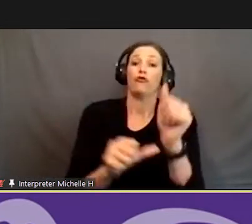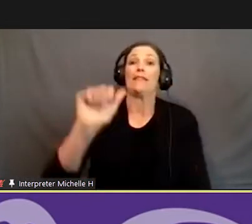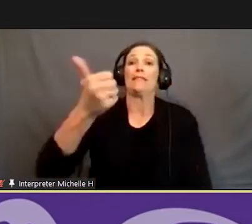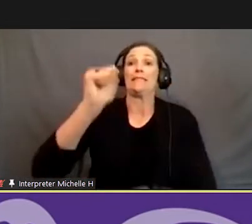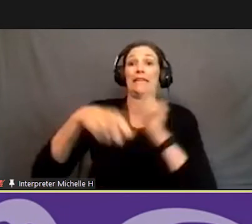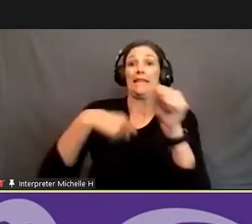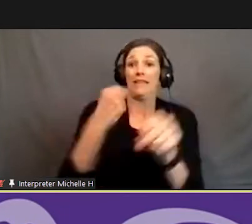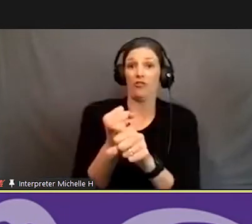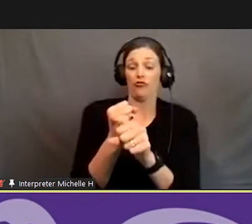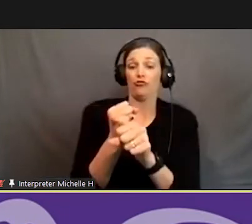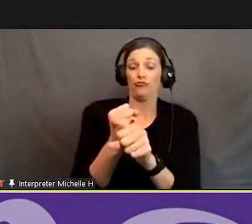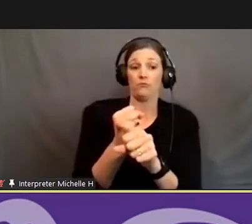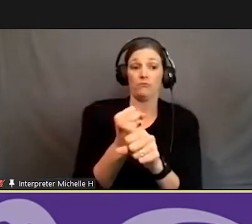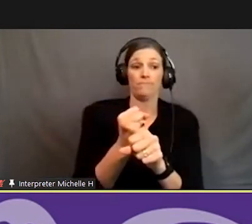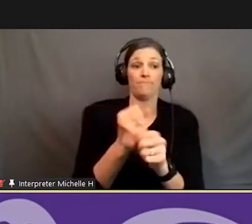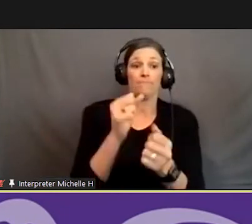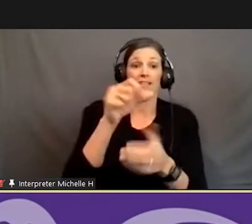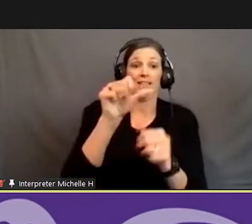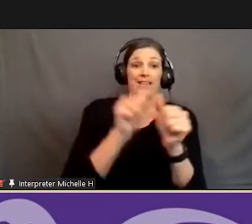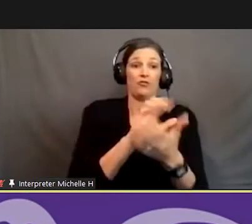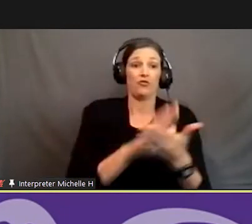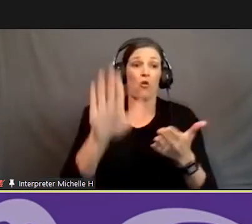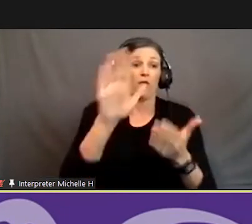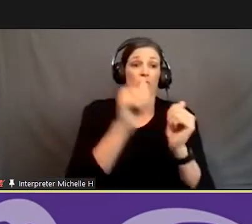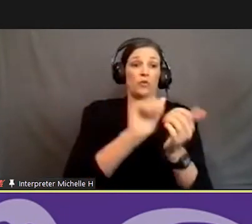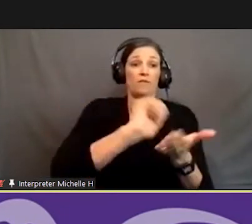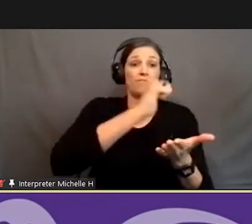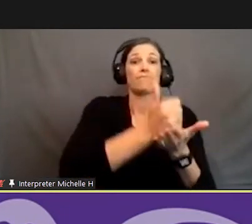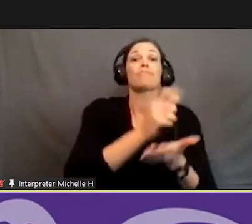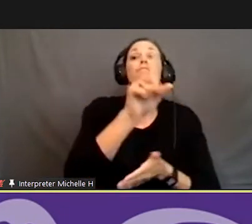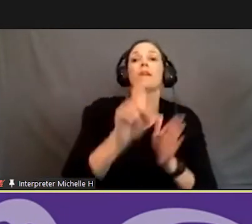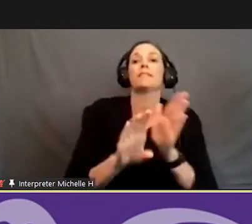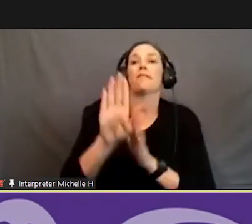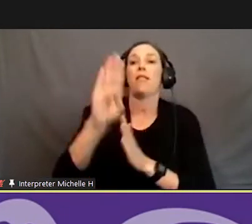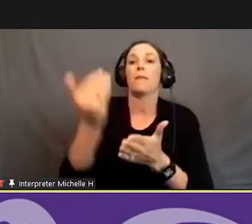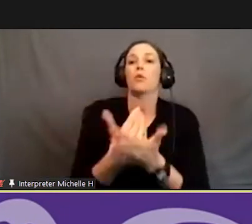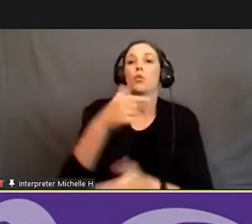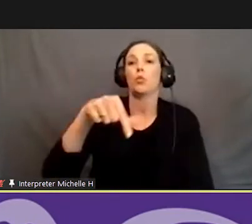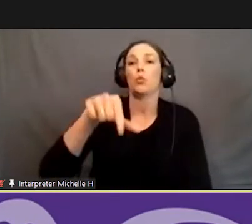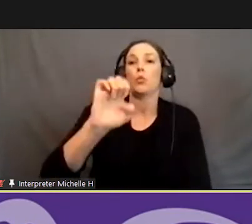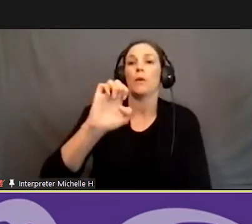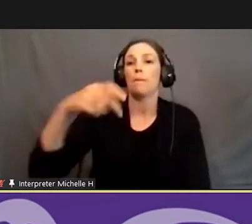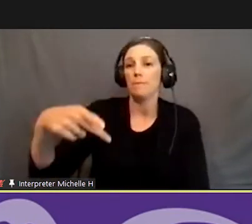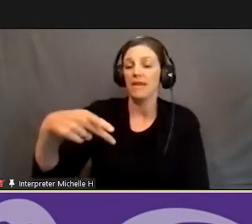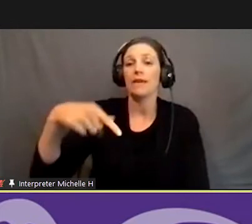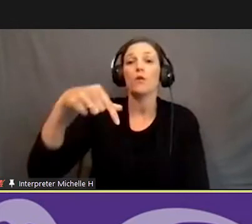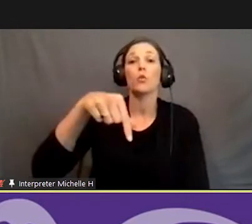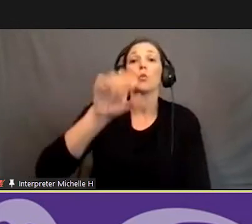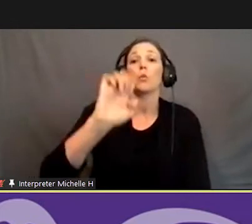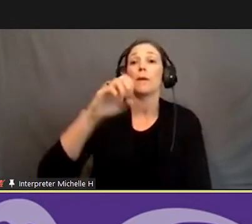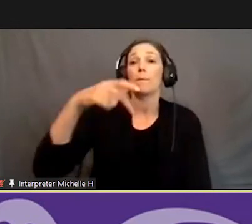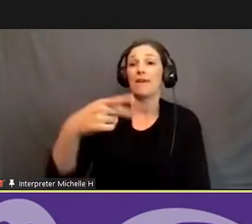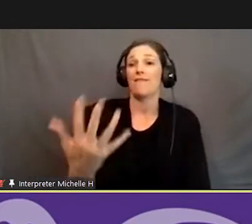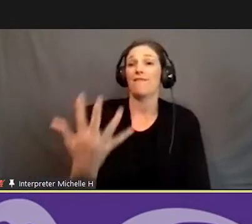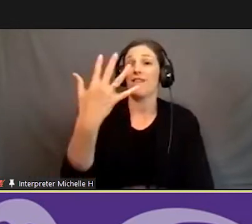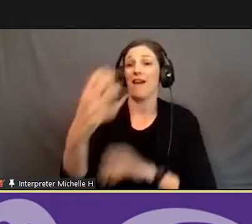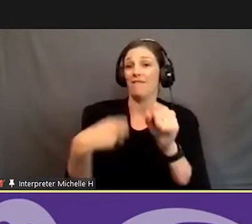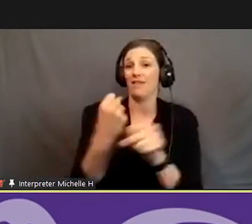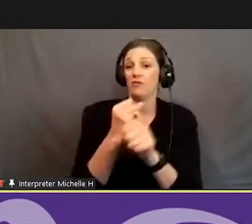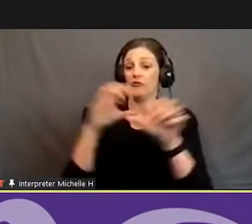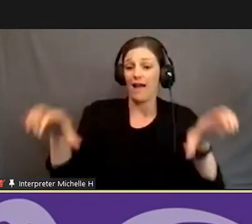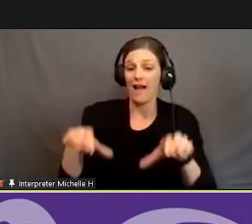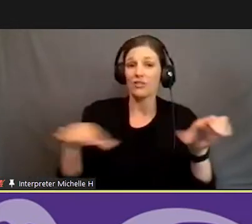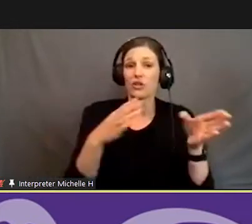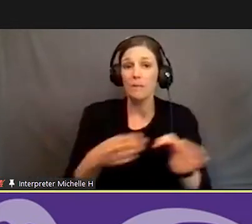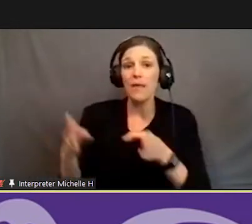accredited by SAC-COC must develop a new QEP. The QEP is a five year action plan to